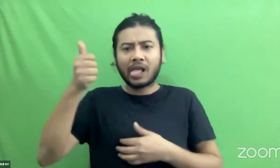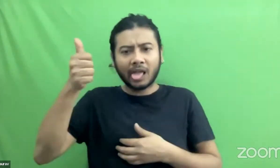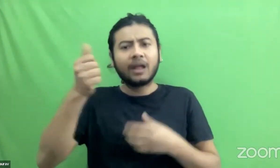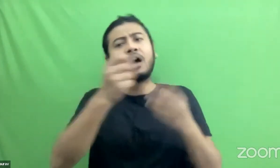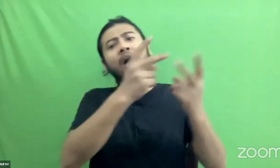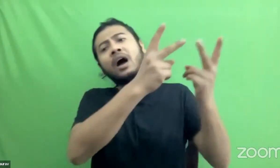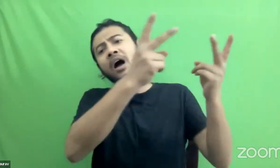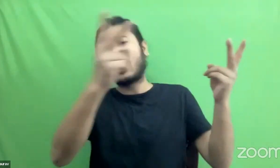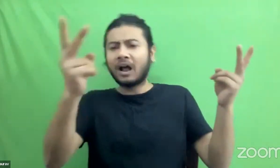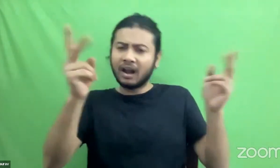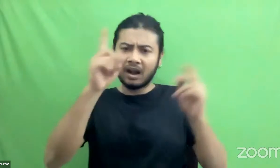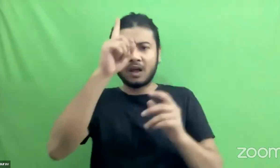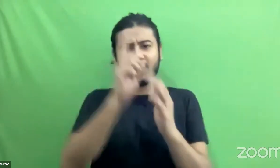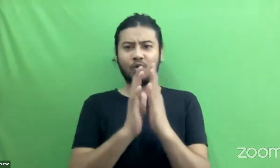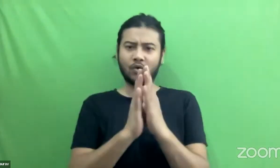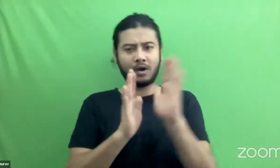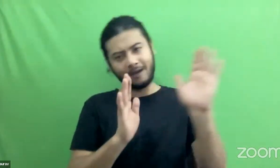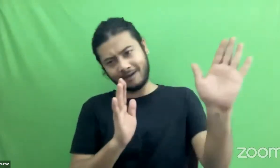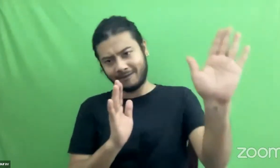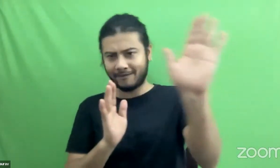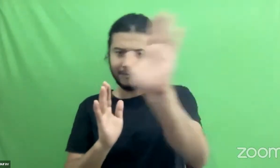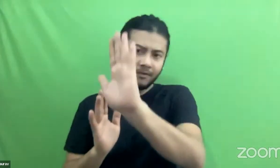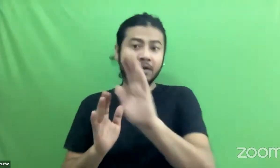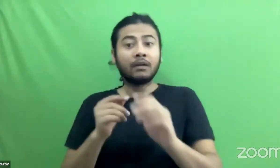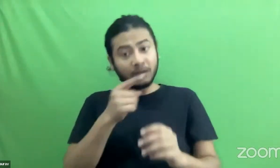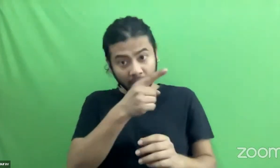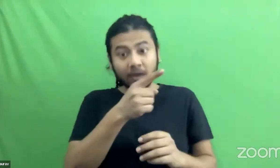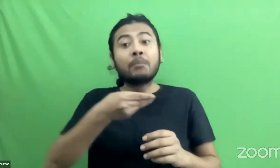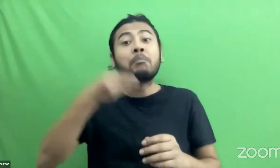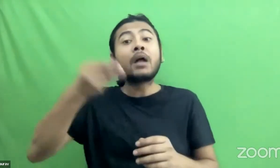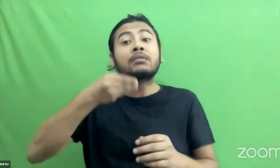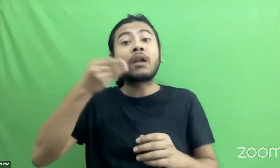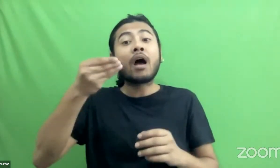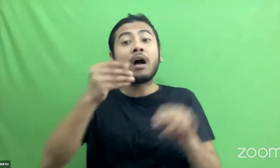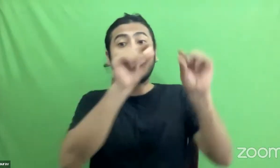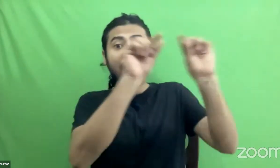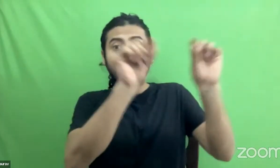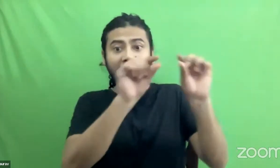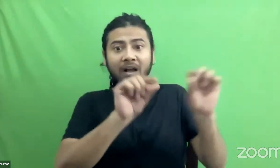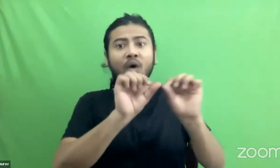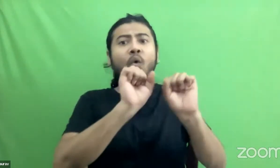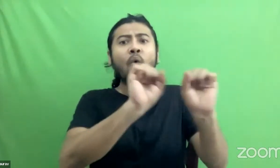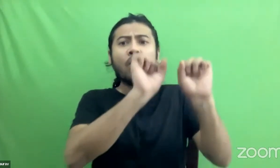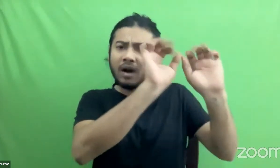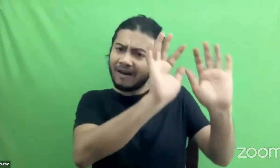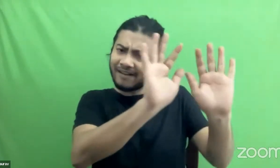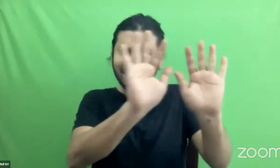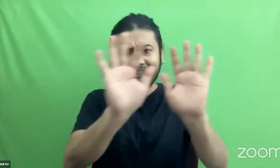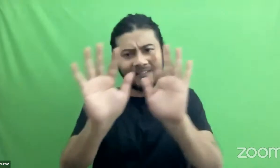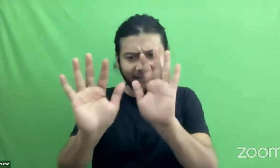like you can get a nice job or a nice office or a nice beautiful wife or a husband. You can have good